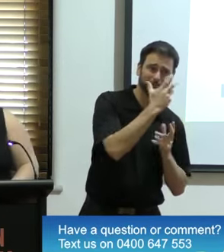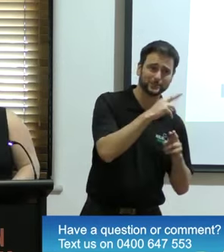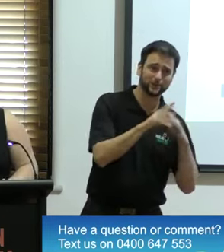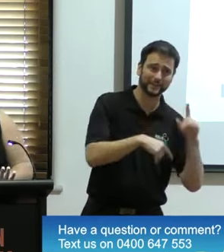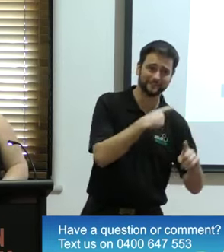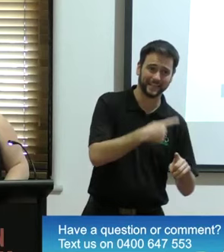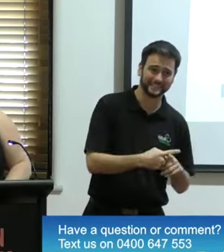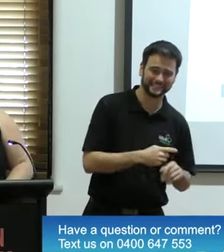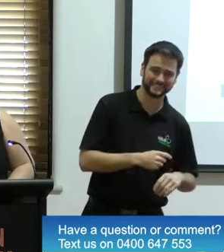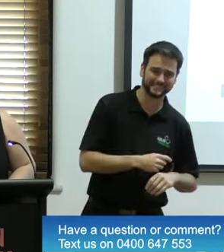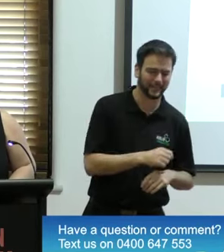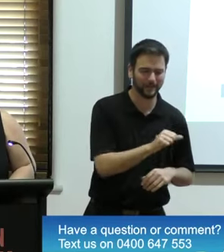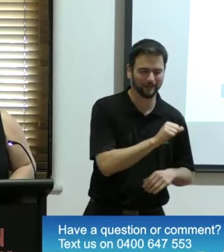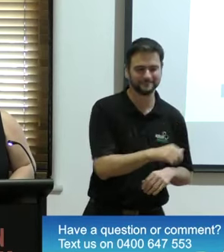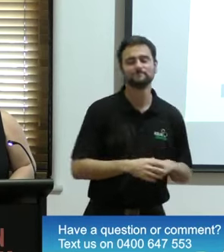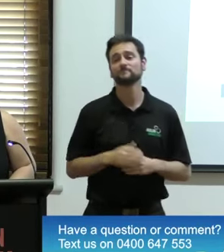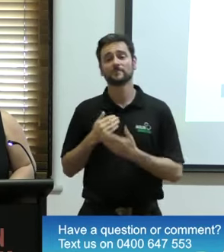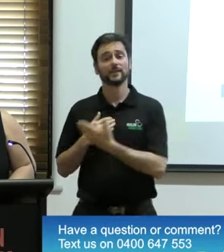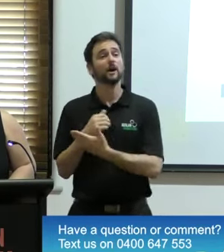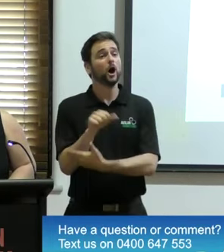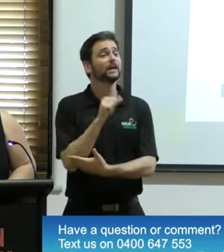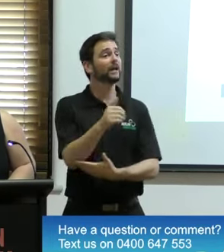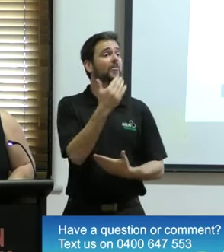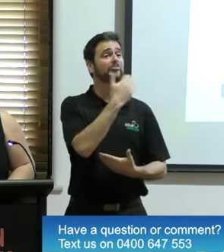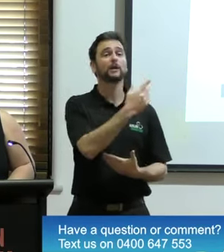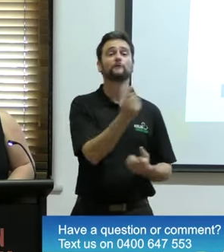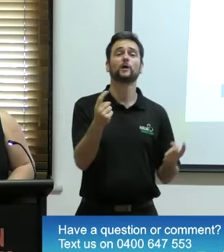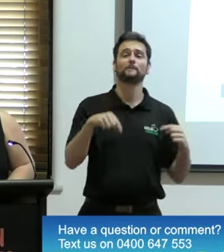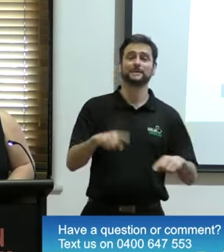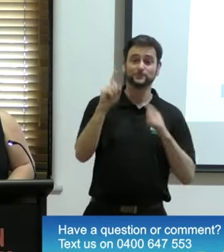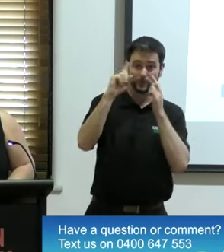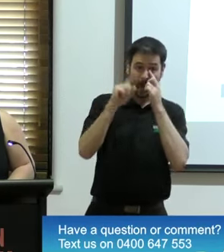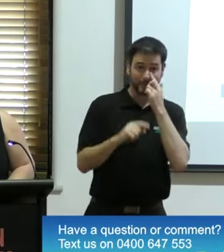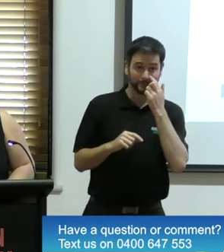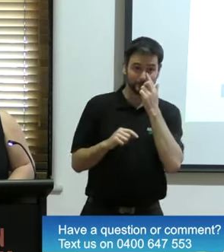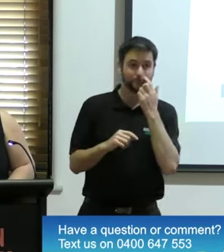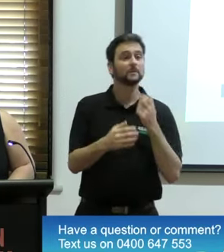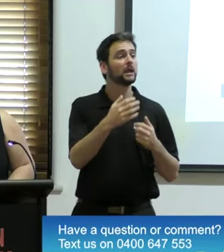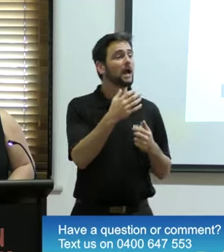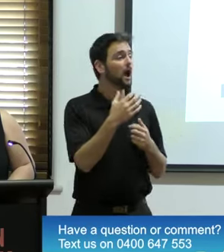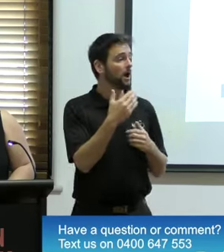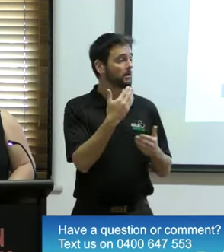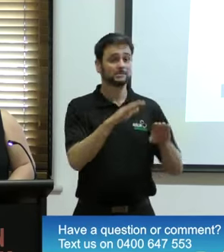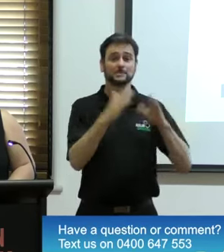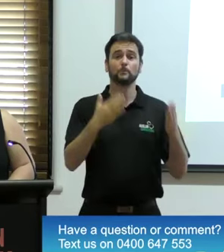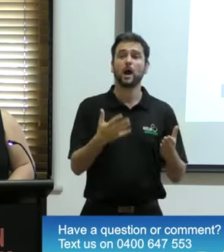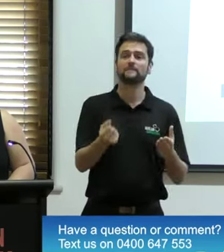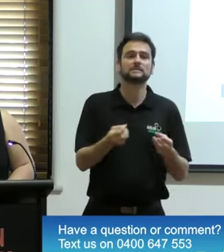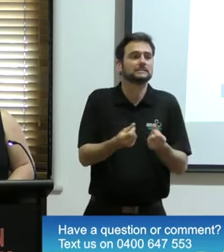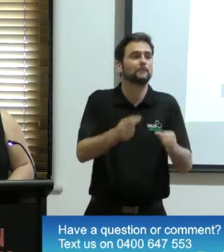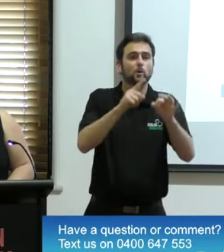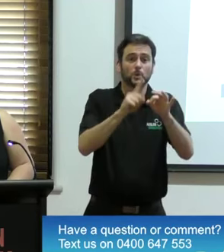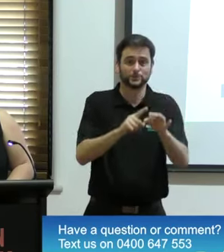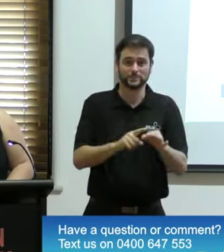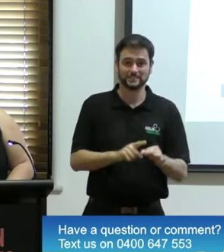Felix. Okay. Thank you, everyone, for coming. There's some questionnaires on the table that are